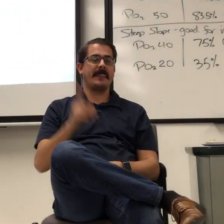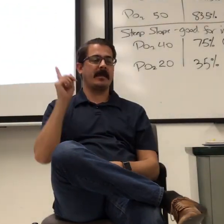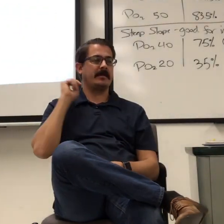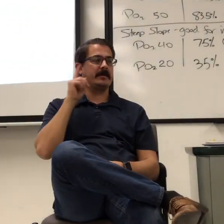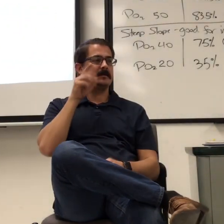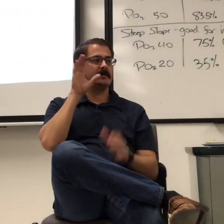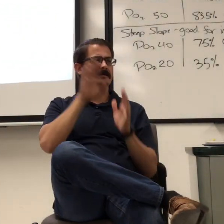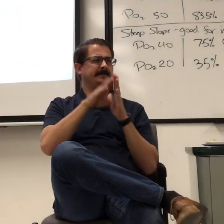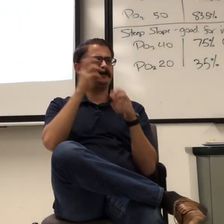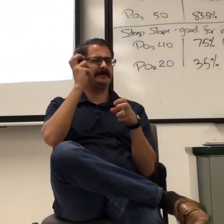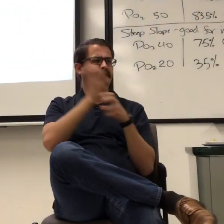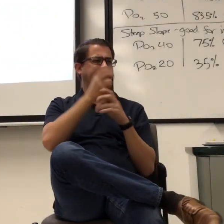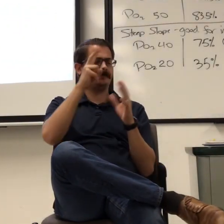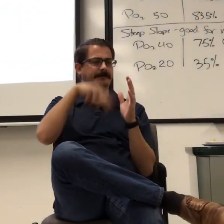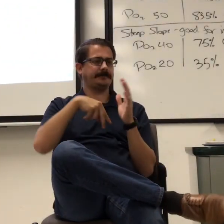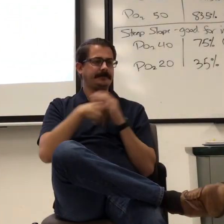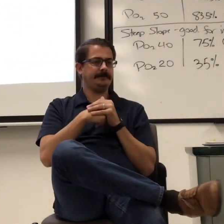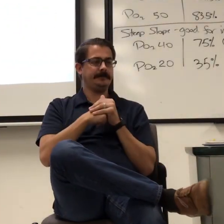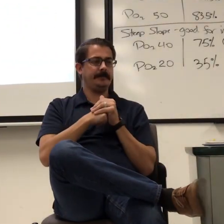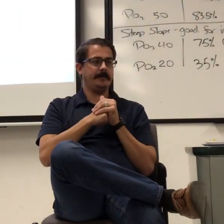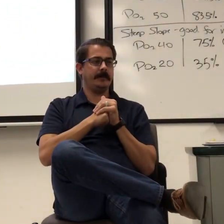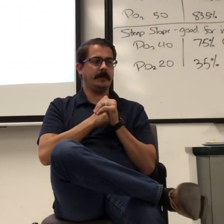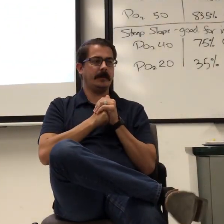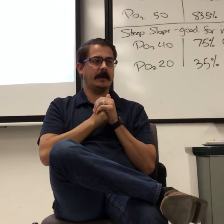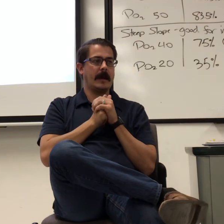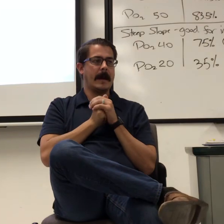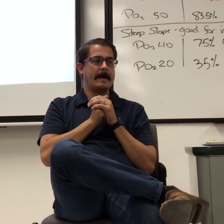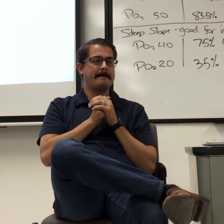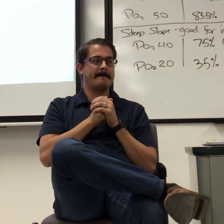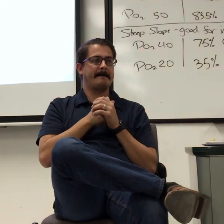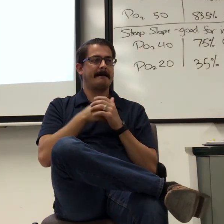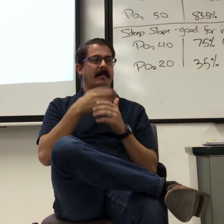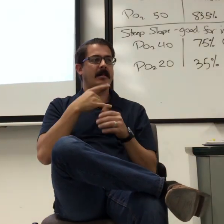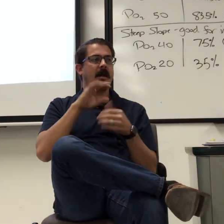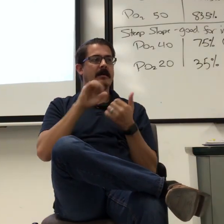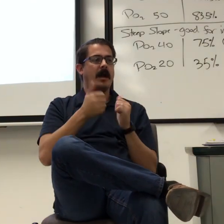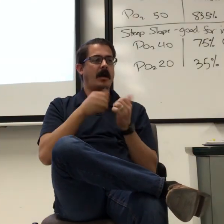to read, but I kind of liked how they put